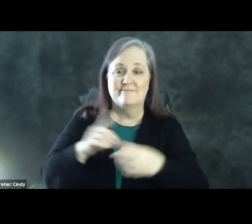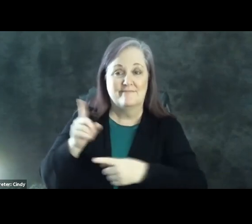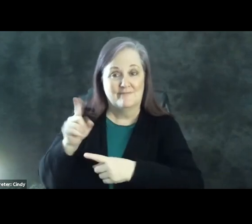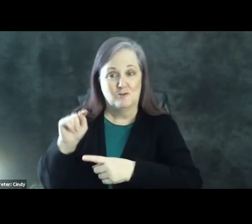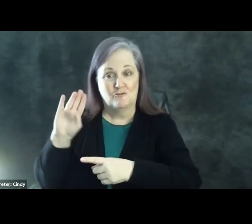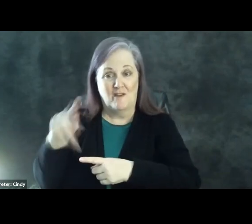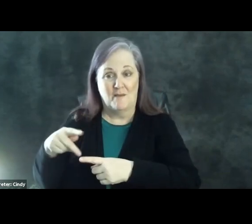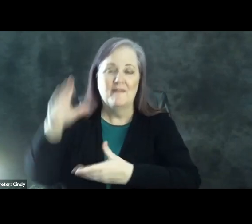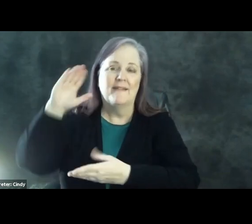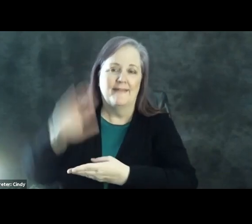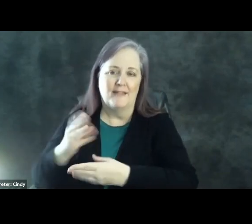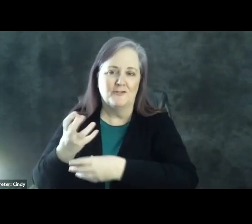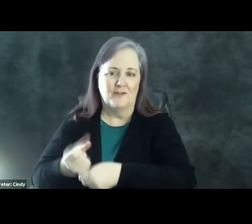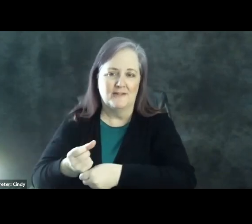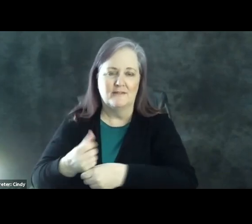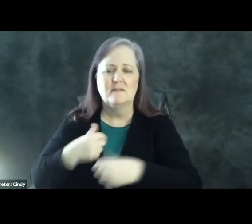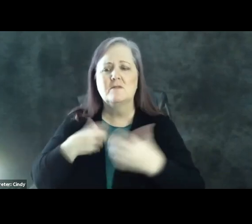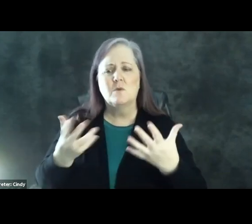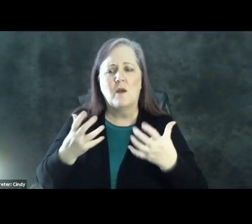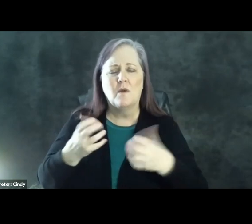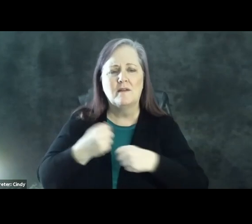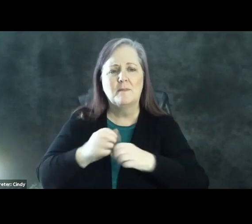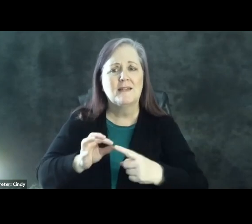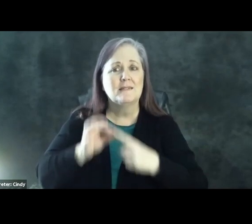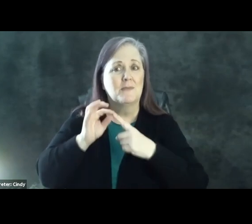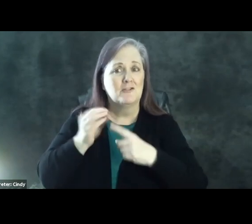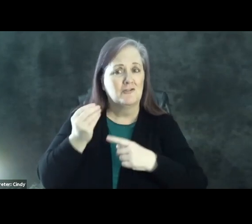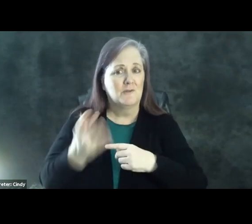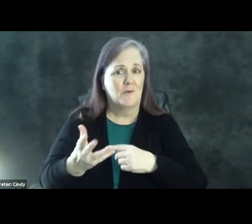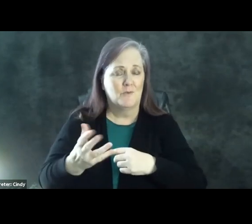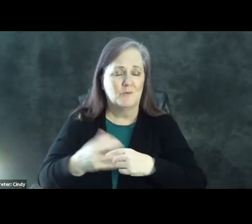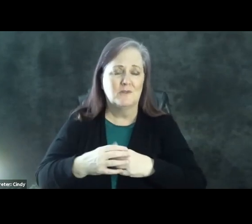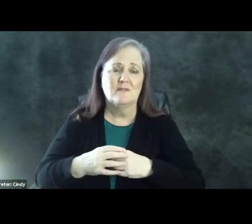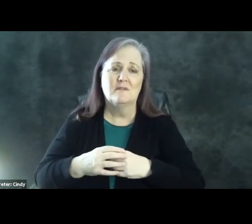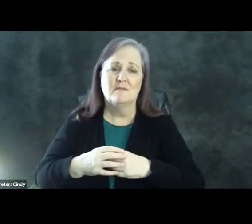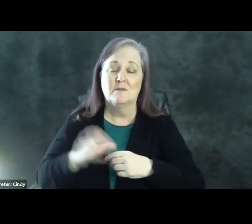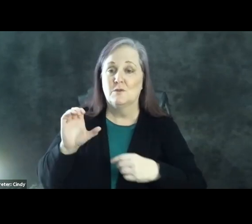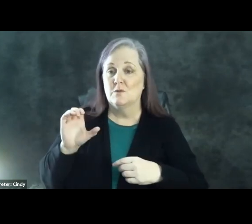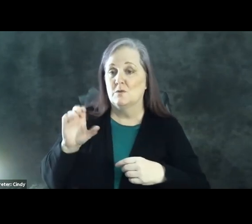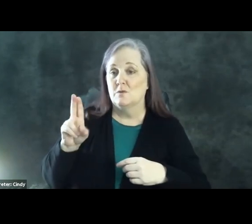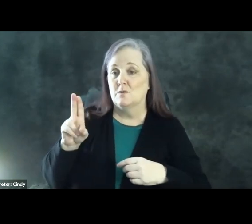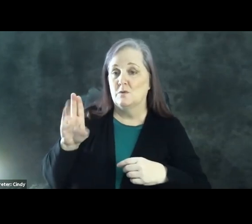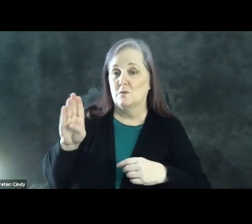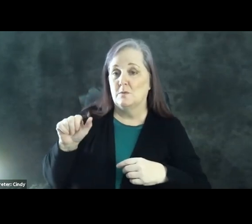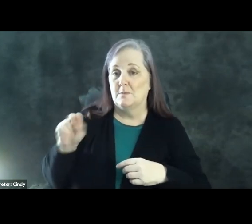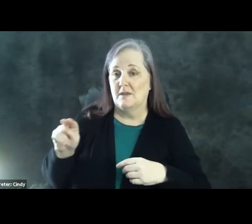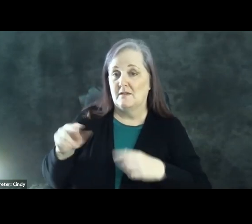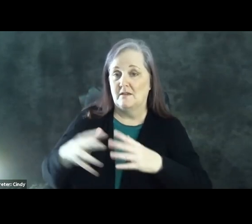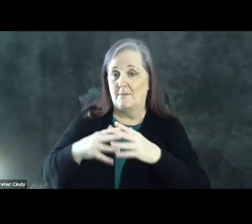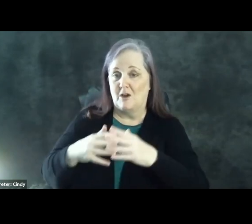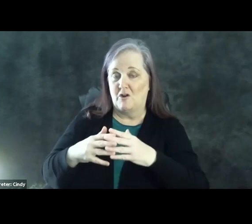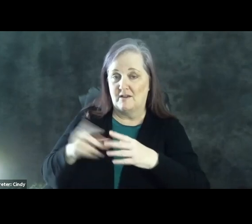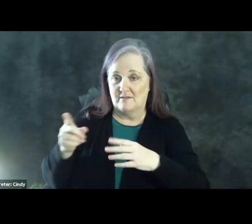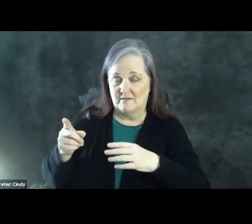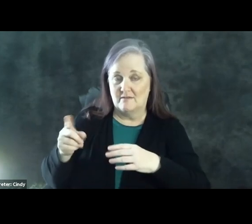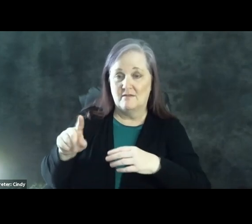to be able to do that. Now I do want to kind of just make a little special note here that Cubans, Cuban Americans who are polled, for